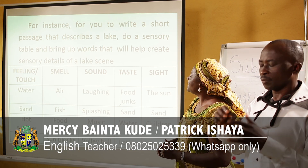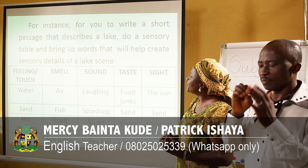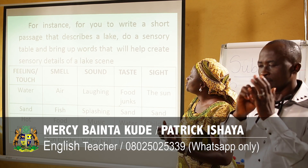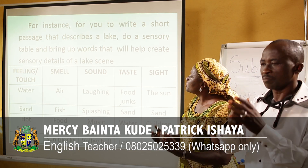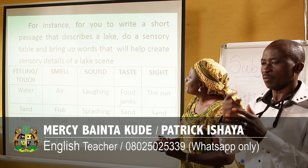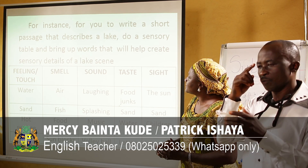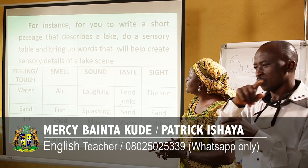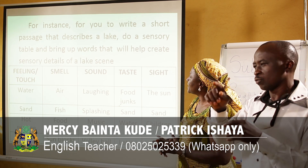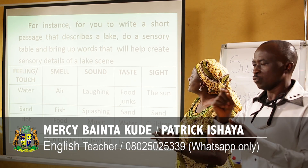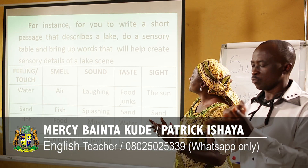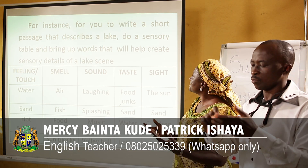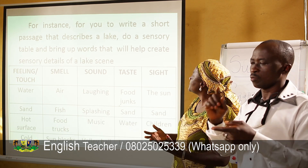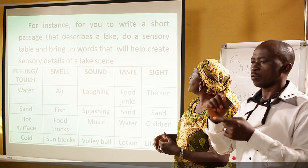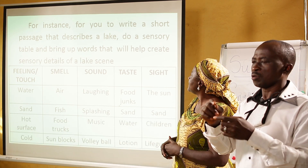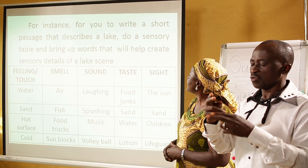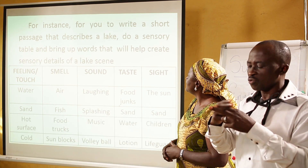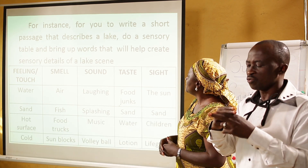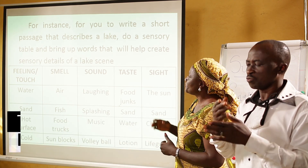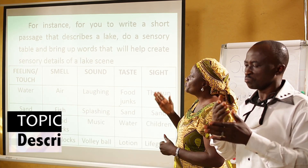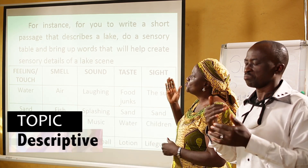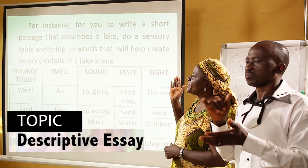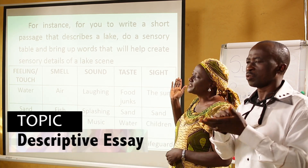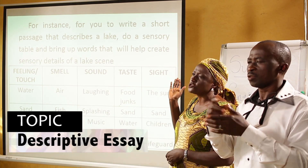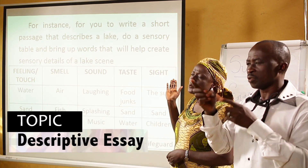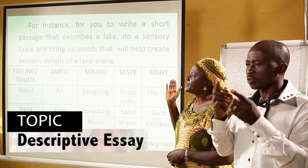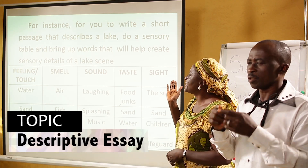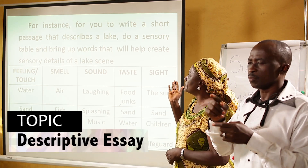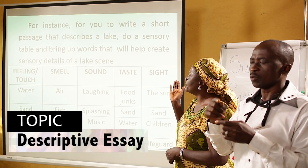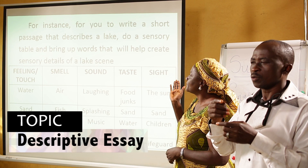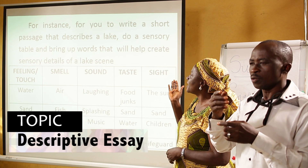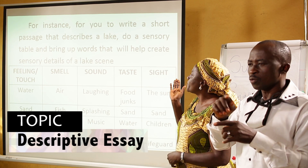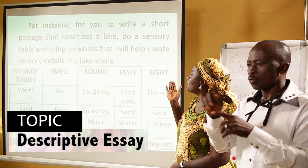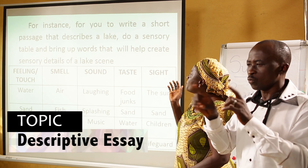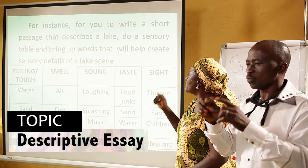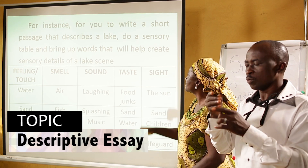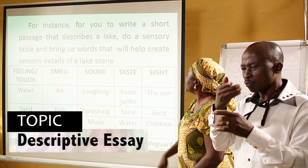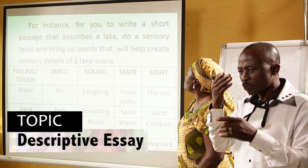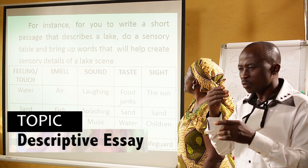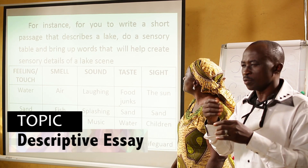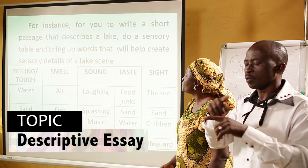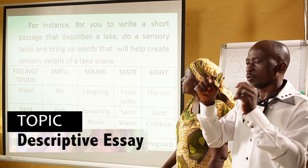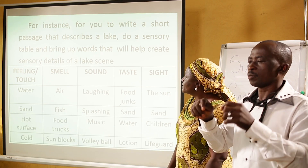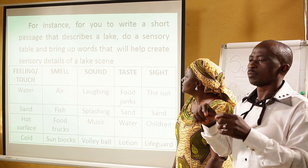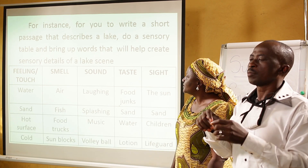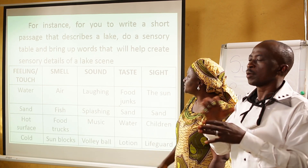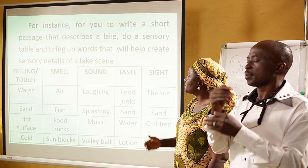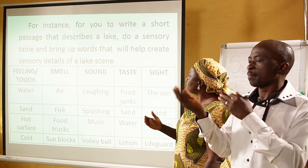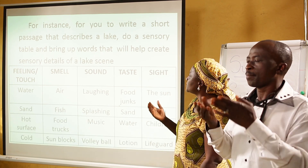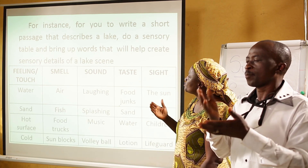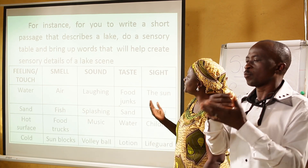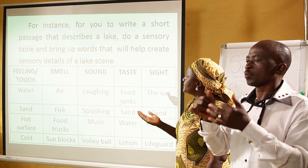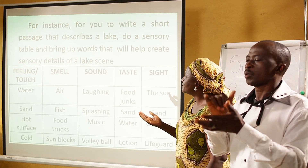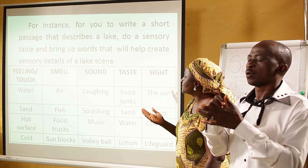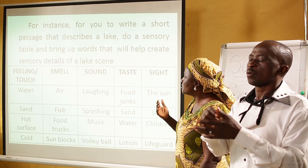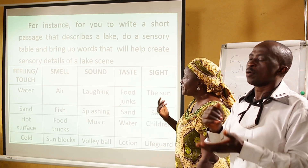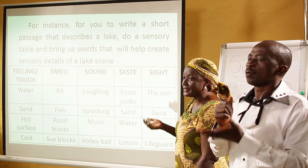to write a short passage that describes a lake, you do a sensory table and bring up words that will help create a